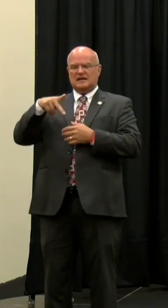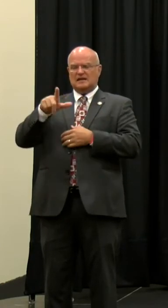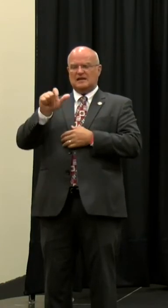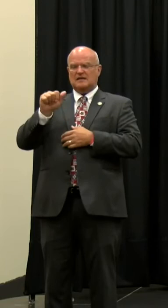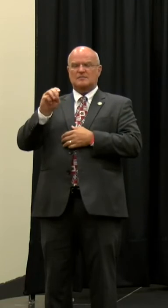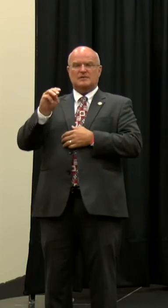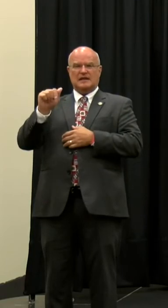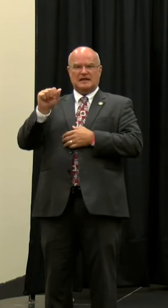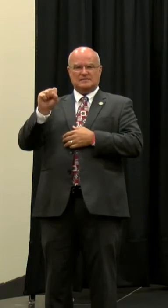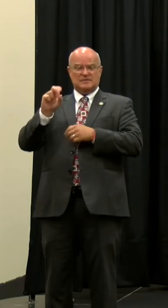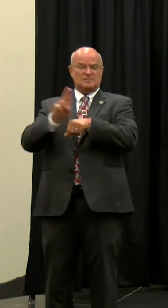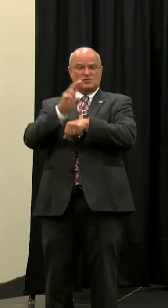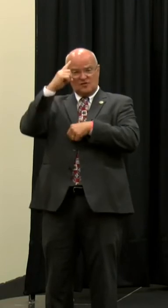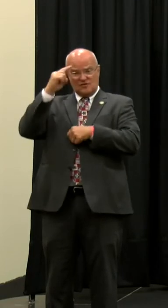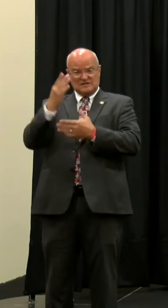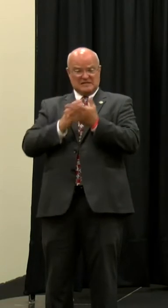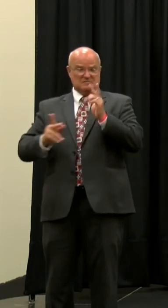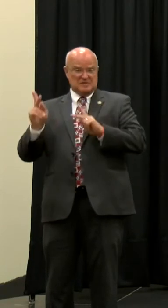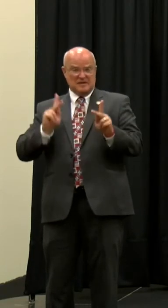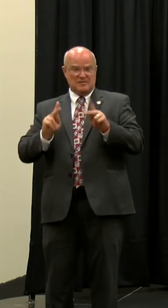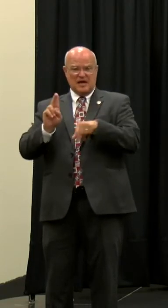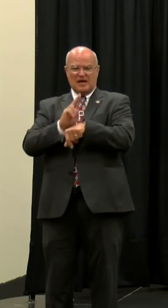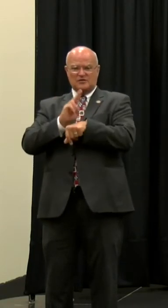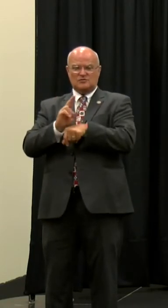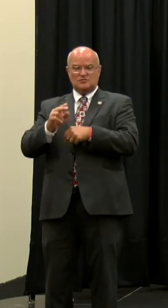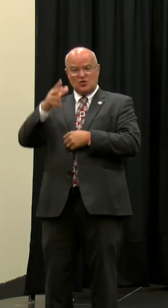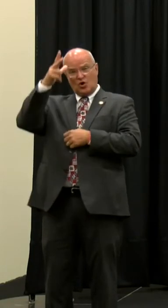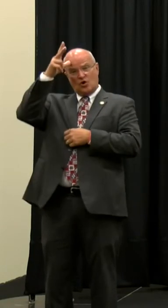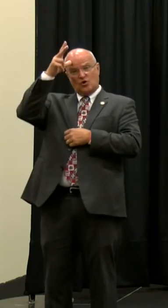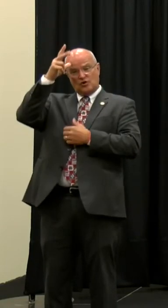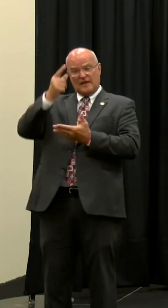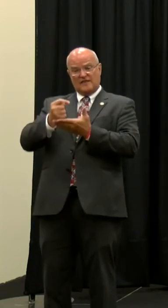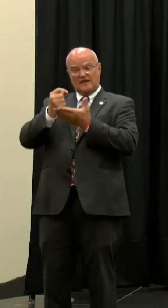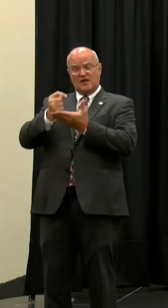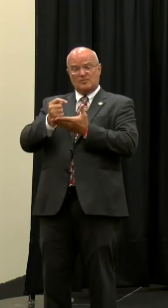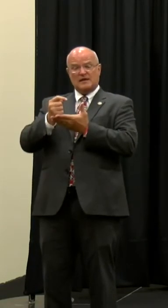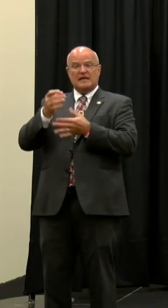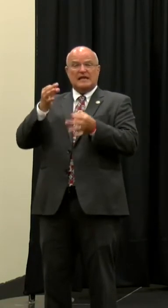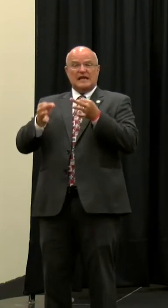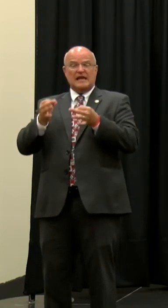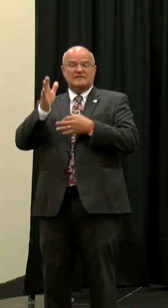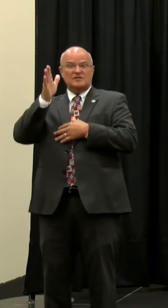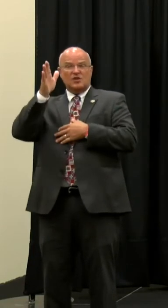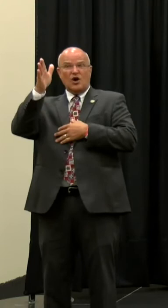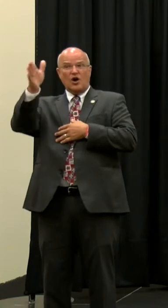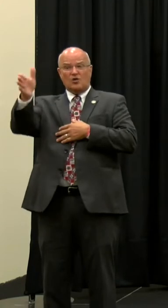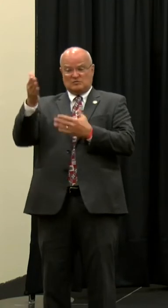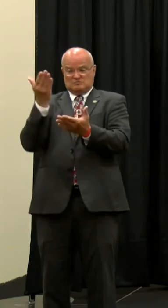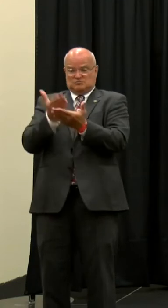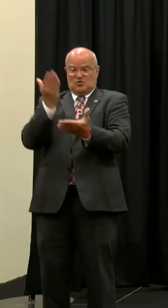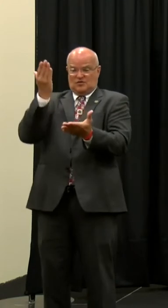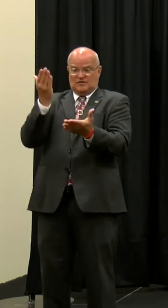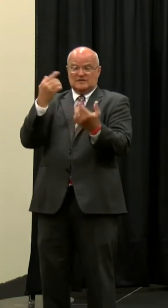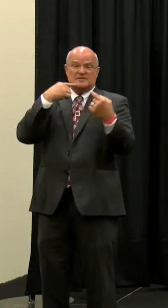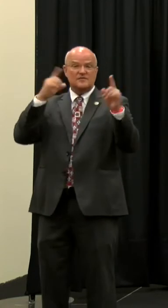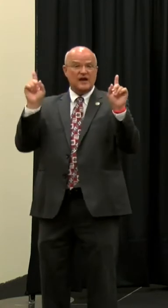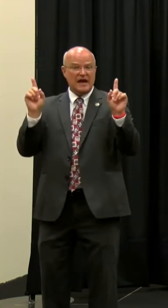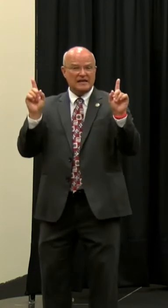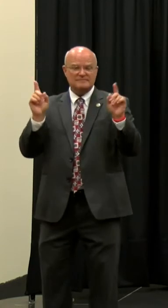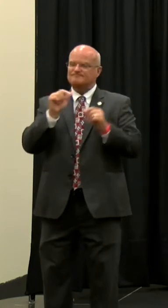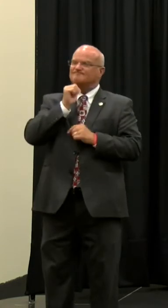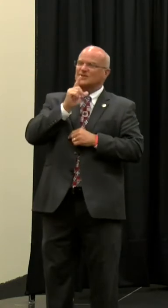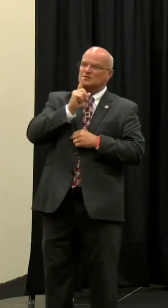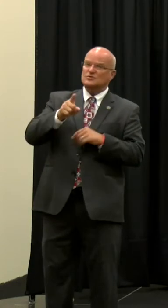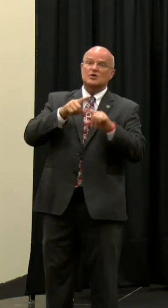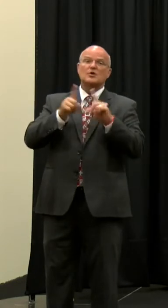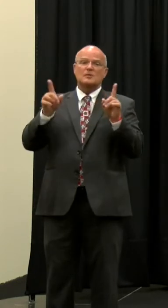is also being used for these patients, and they're being used early in therapy. Whether they will, in the long run, be proven to be effective, we're not sure,